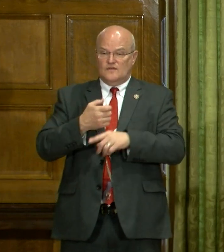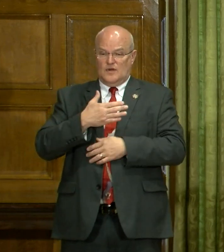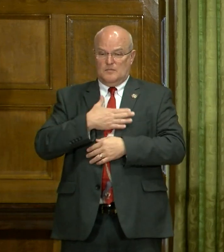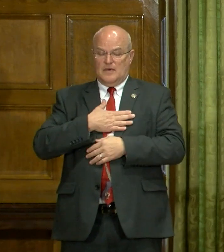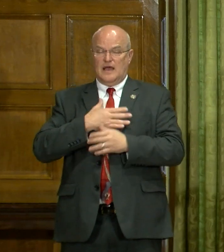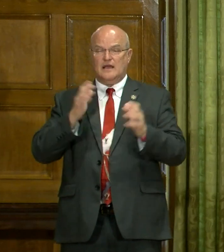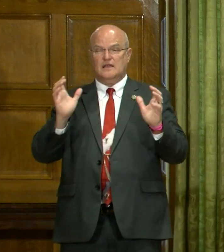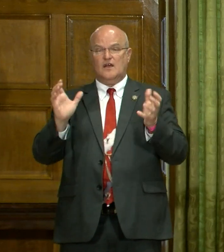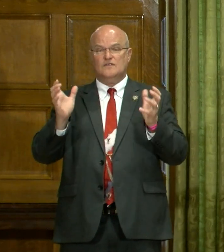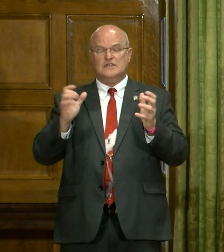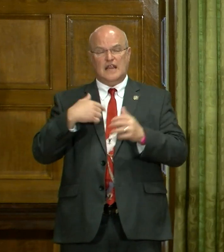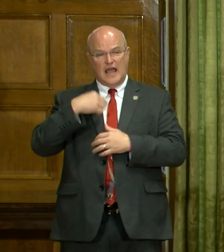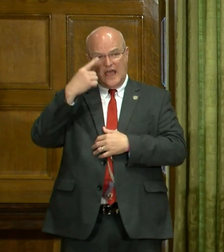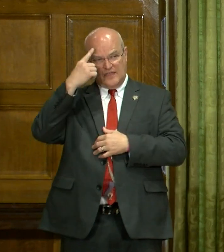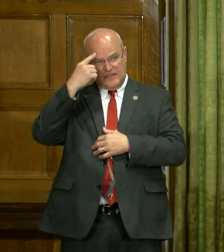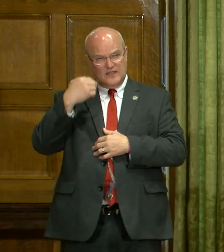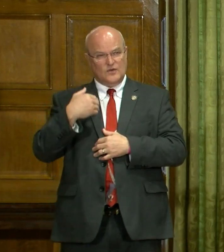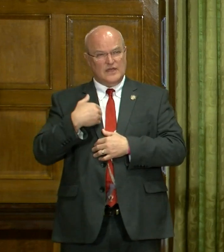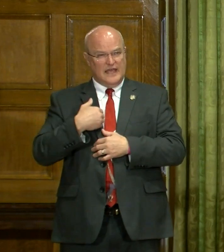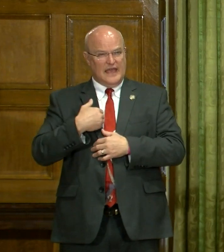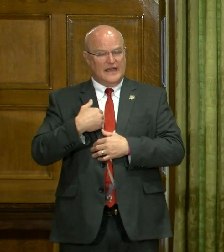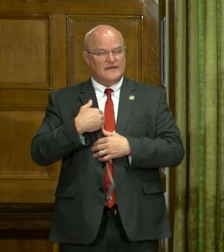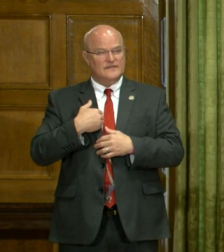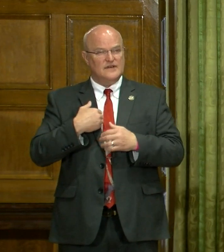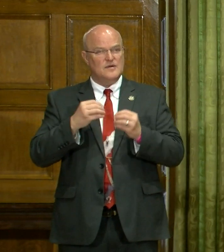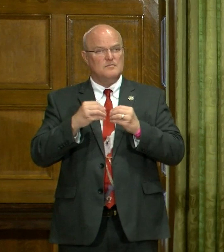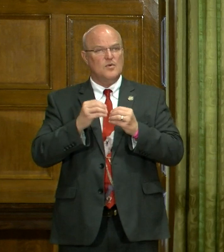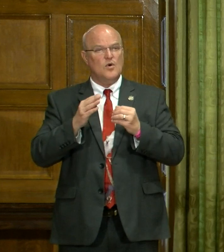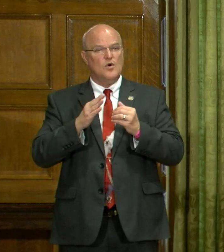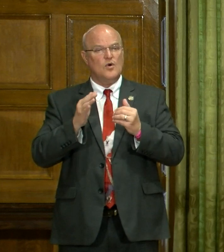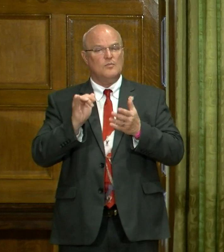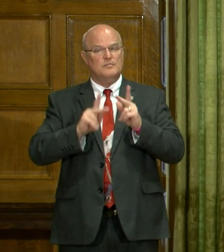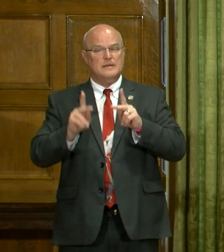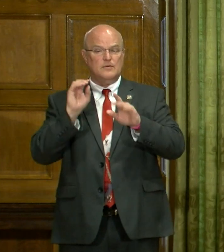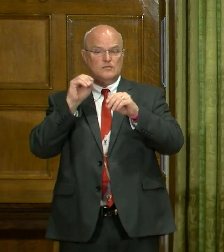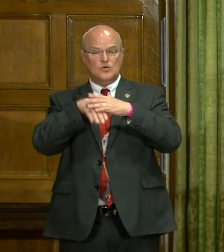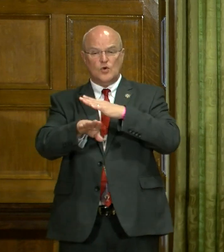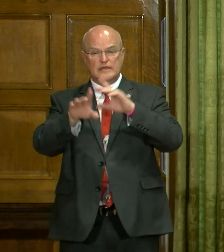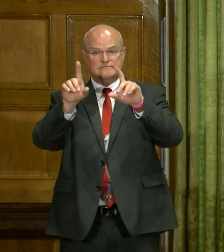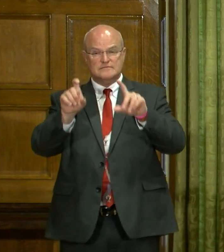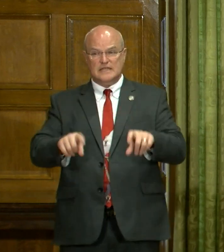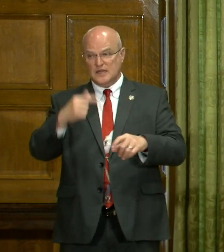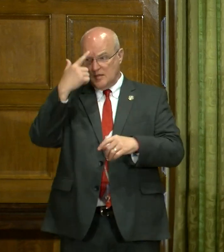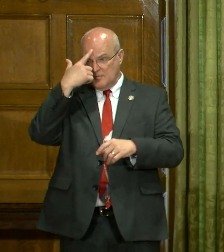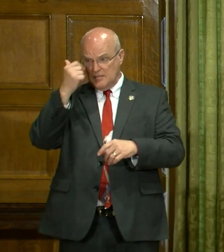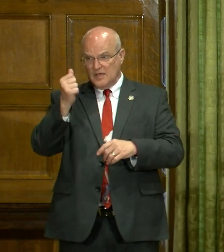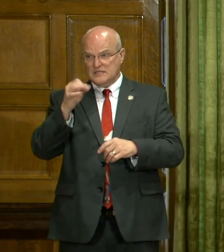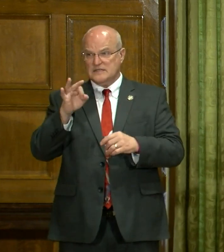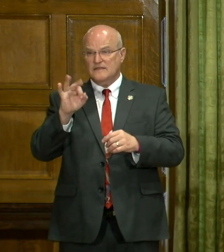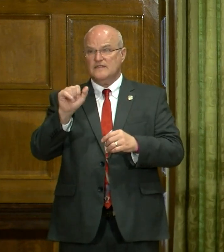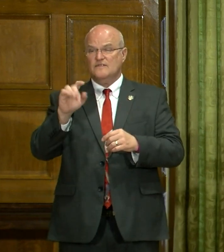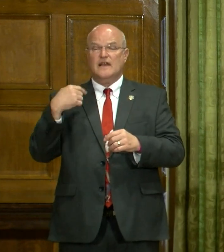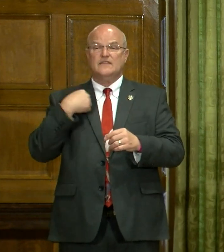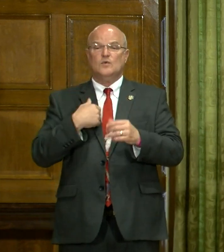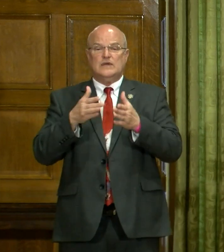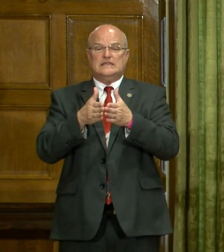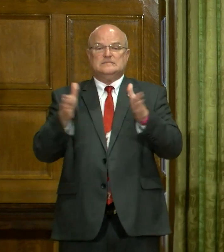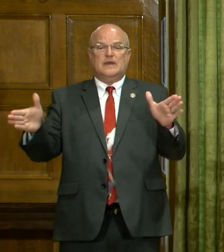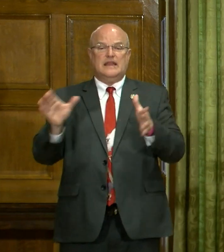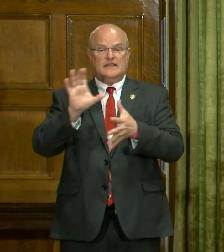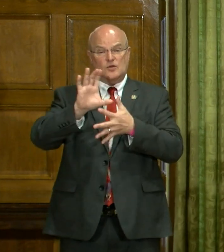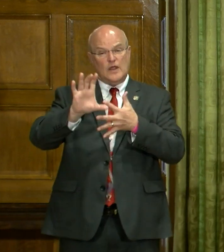my conversations, I think there are more that are going in because of the fact that we expanded